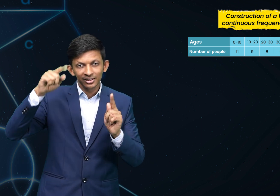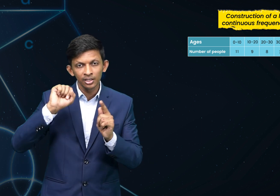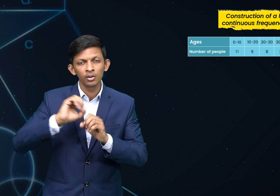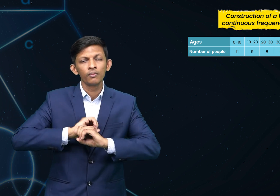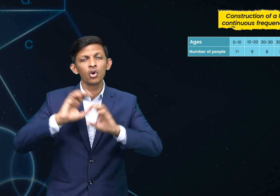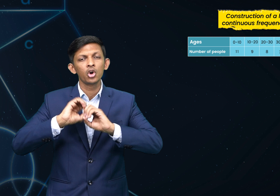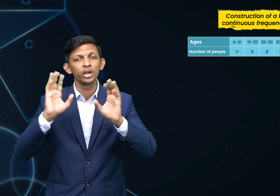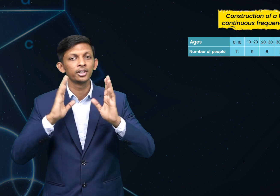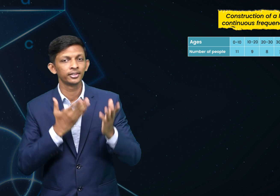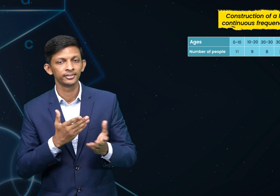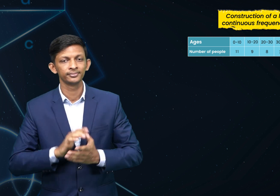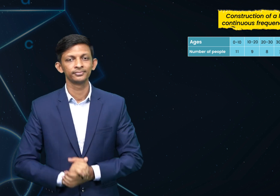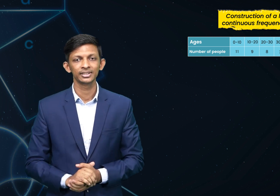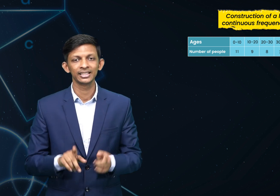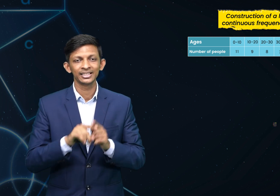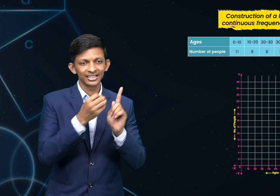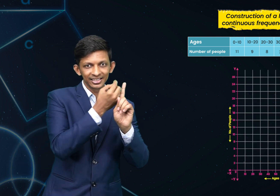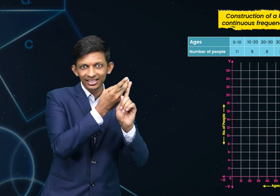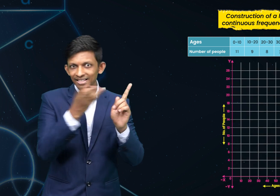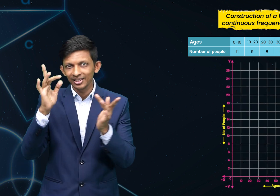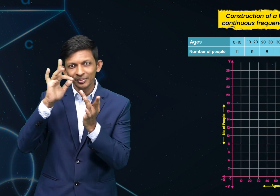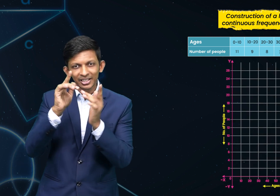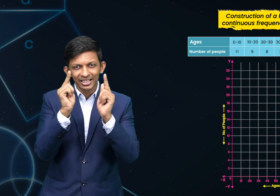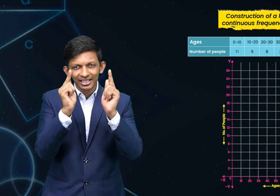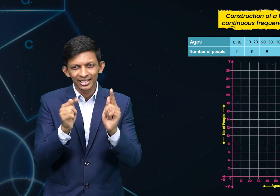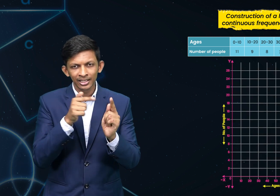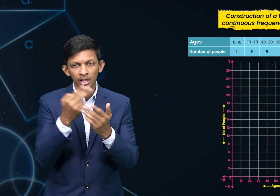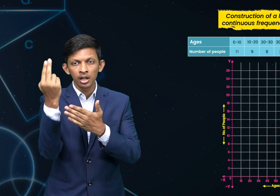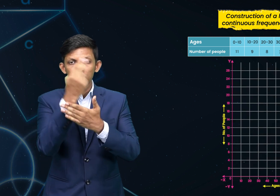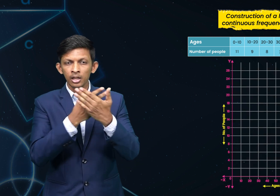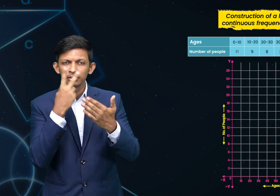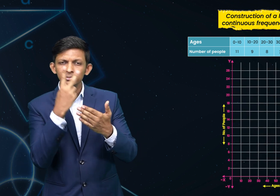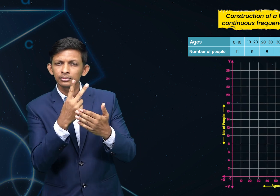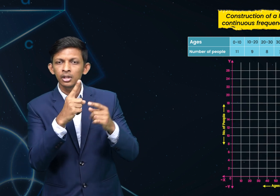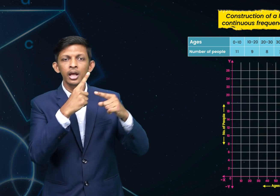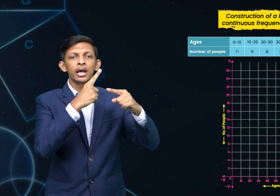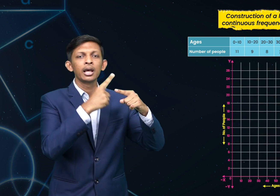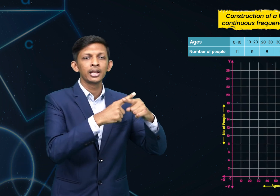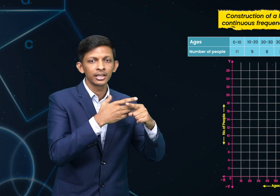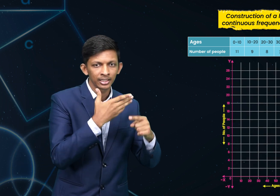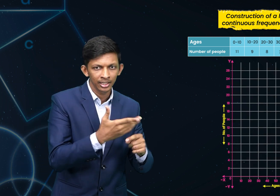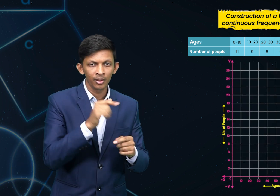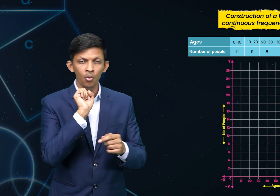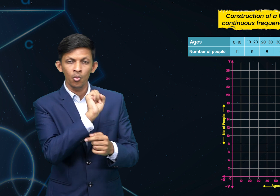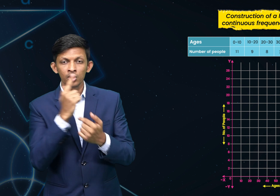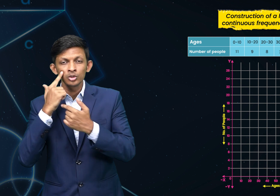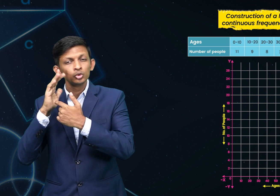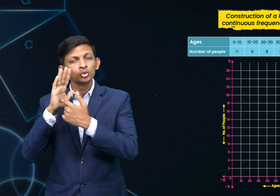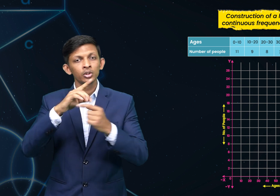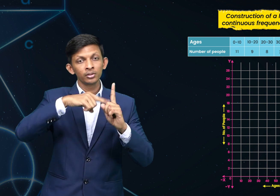distribution. The class intervals are drawn on the x-axis and their respective frequencies are